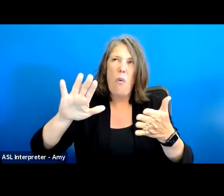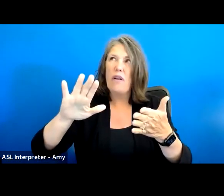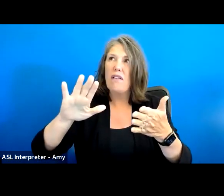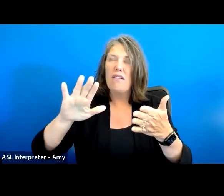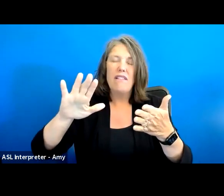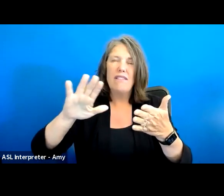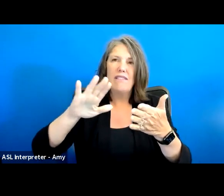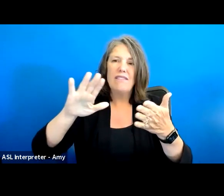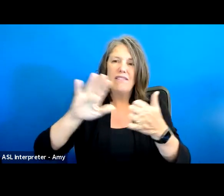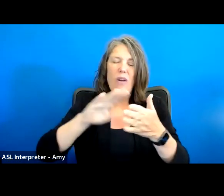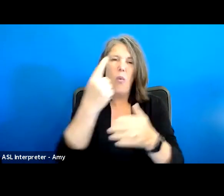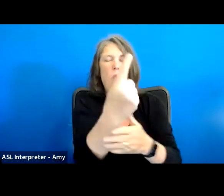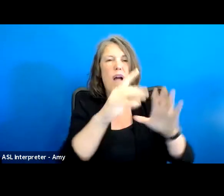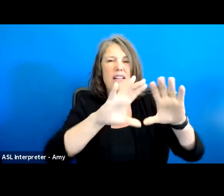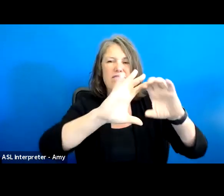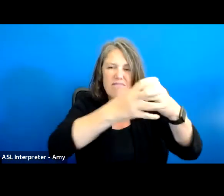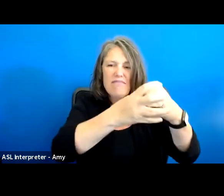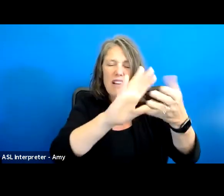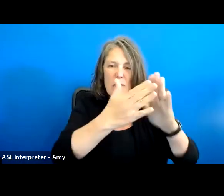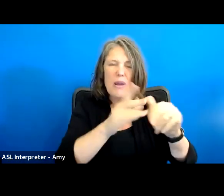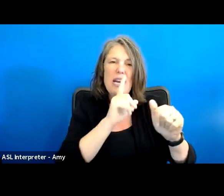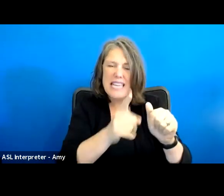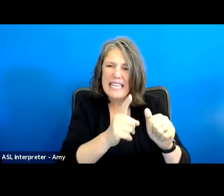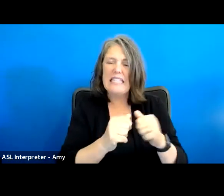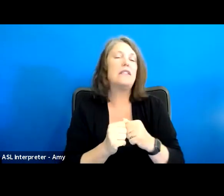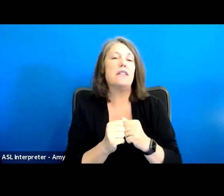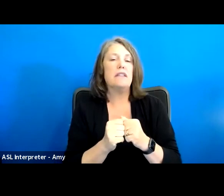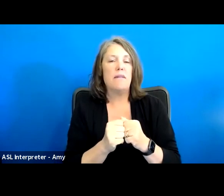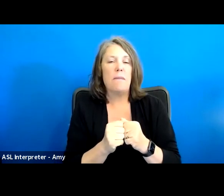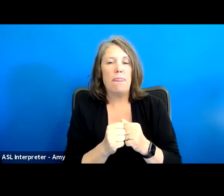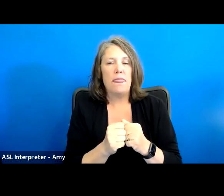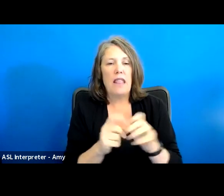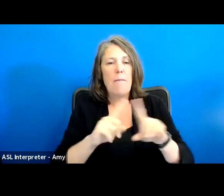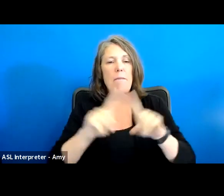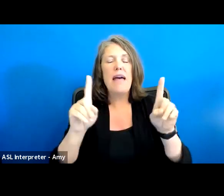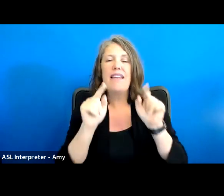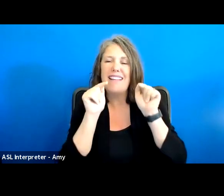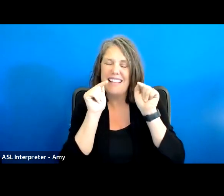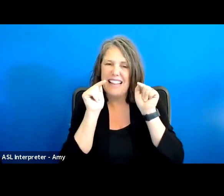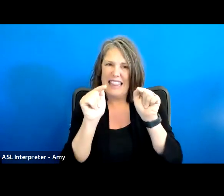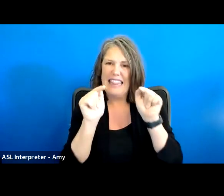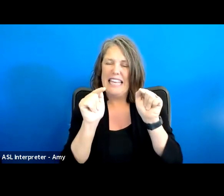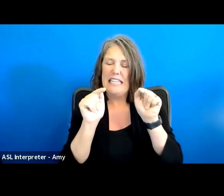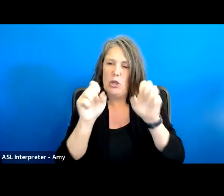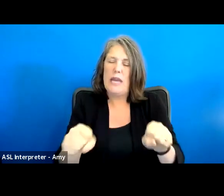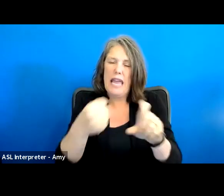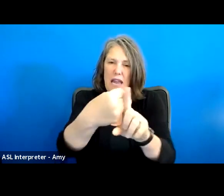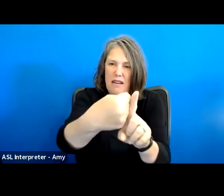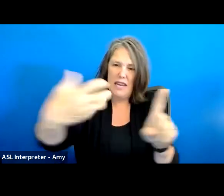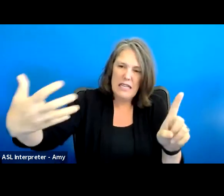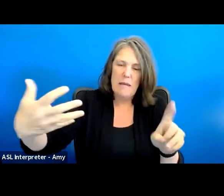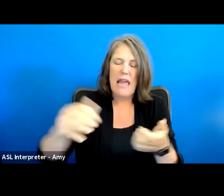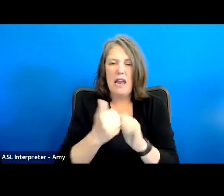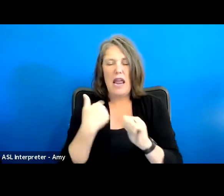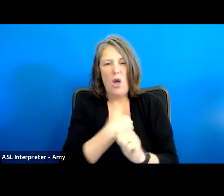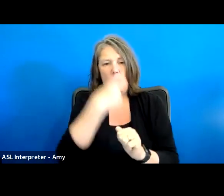monolith. But this really gives a chance to expand how we think